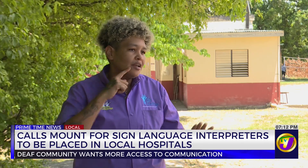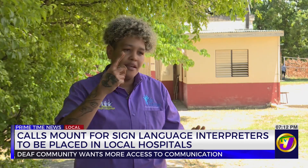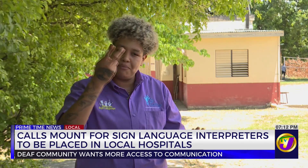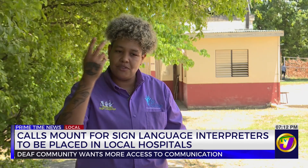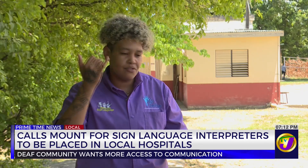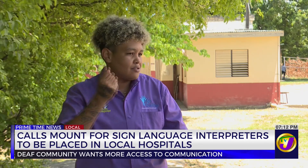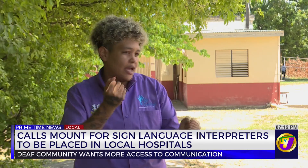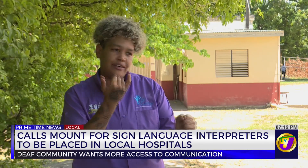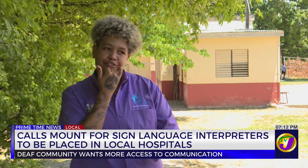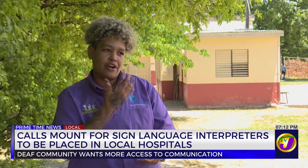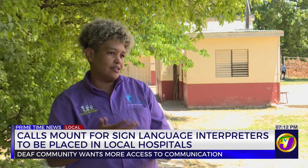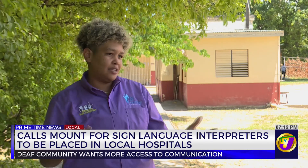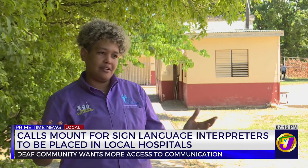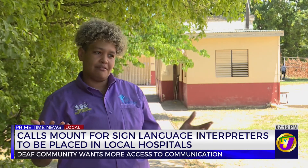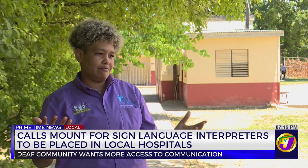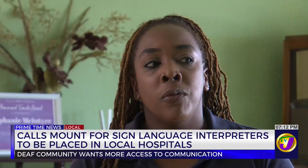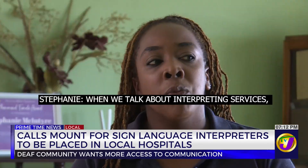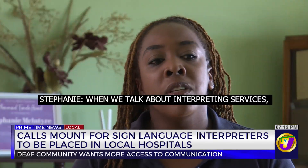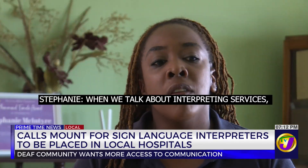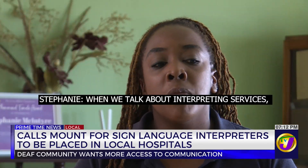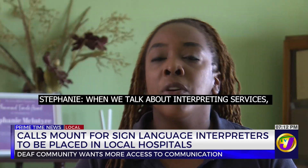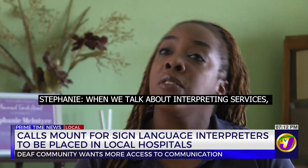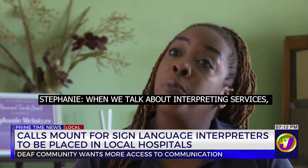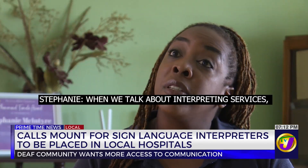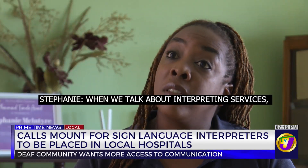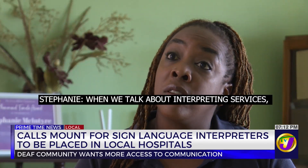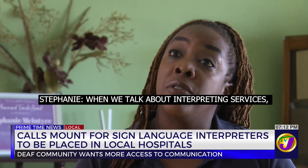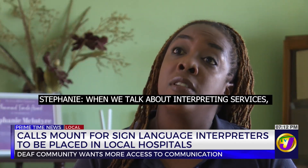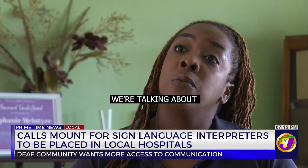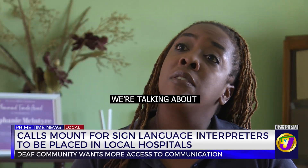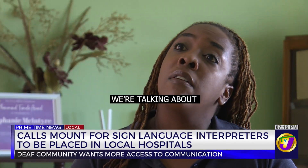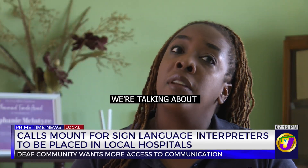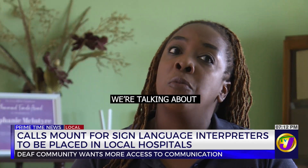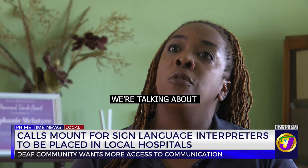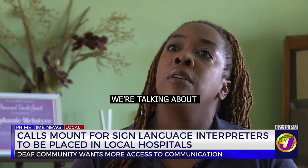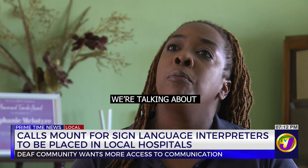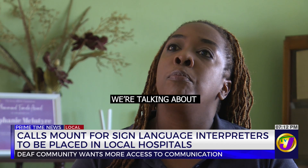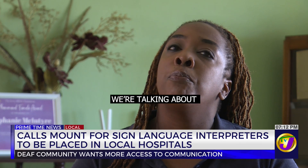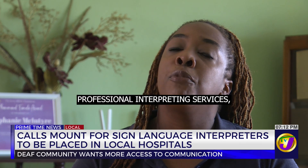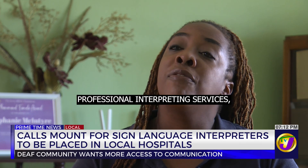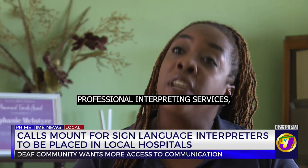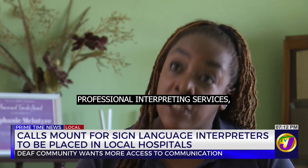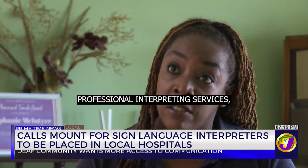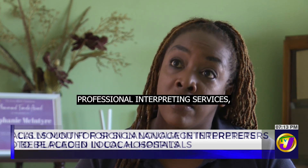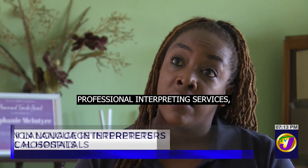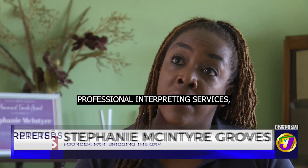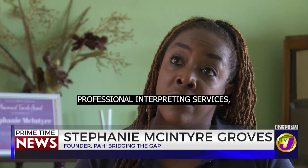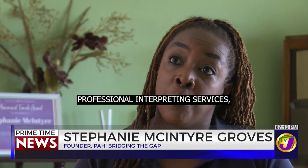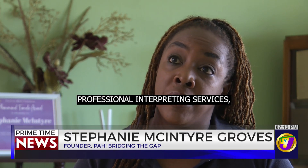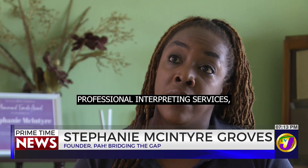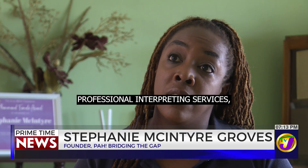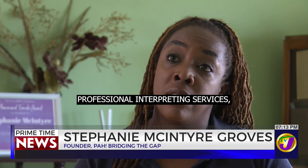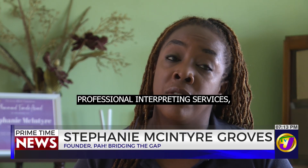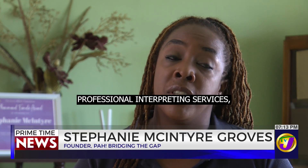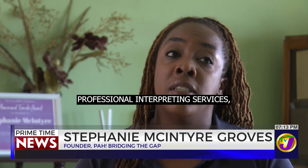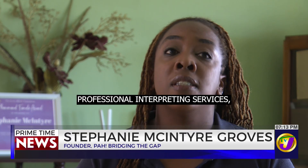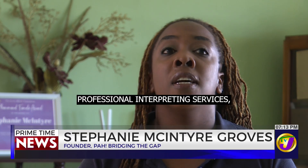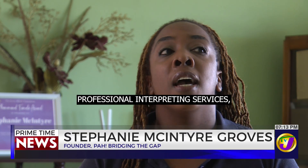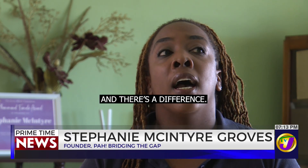them to sign the wrong thing. When we talk about interpreting services, we're talking about professional interpreting services, and